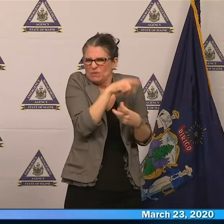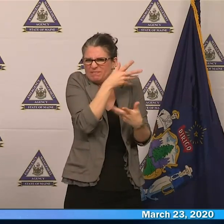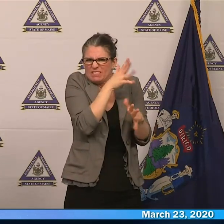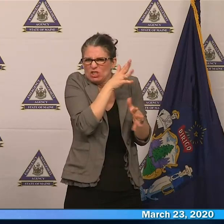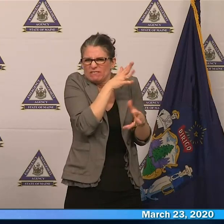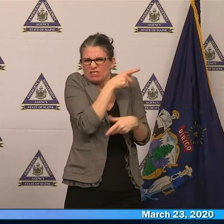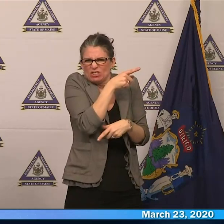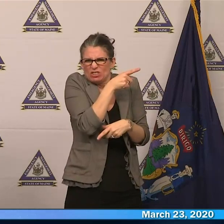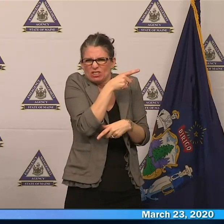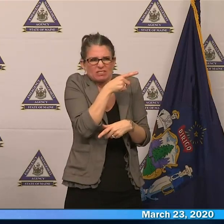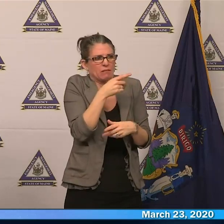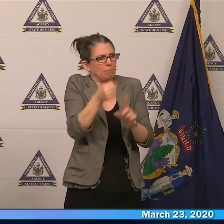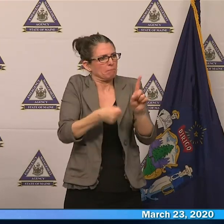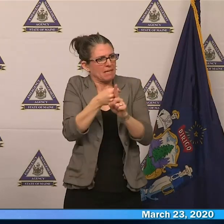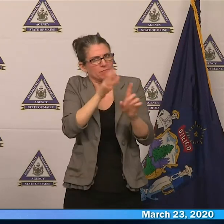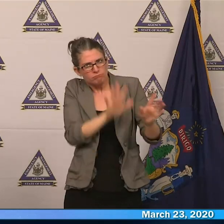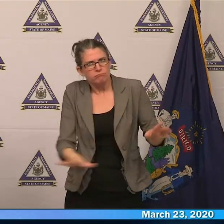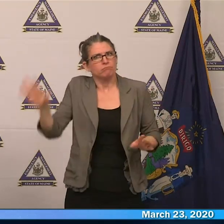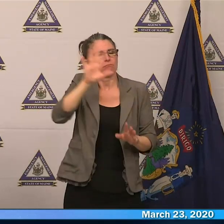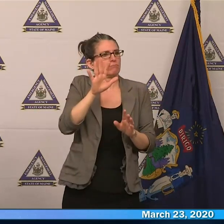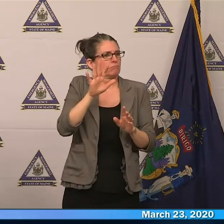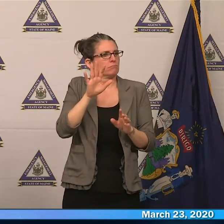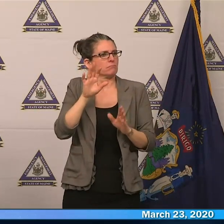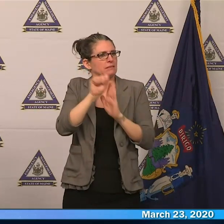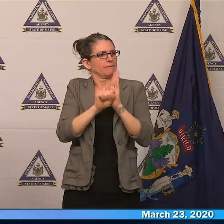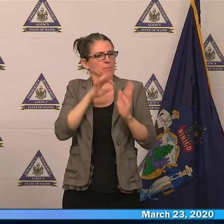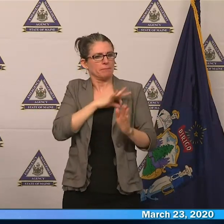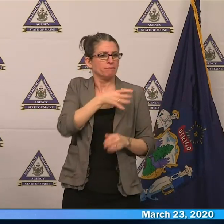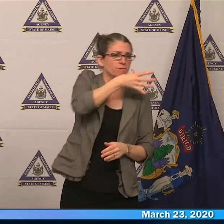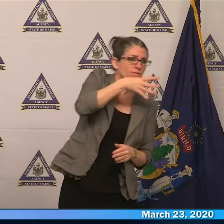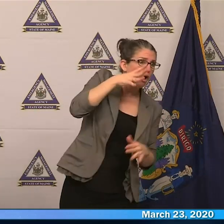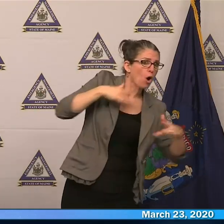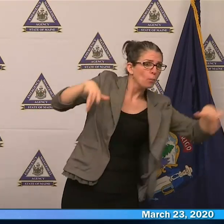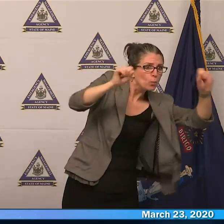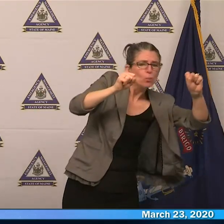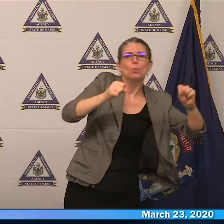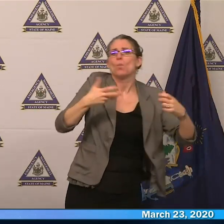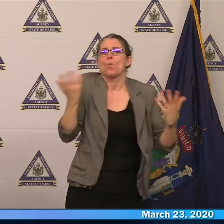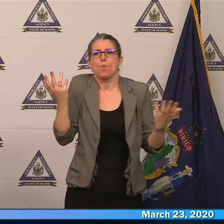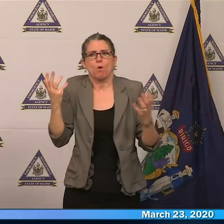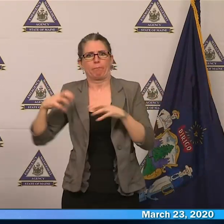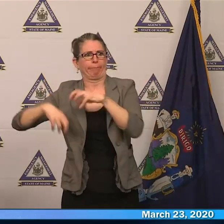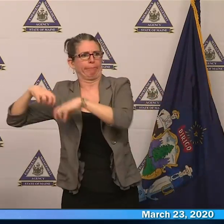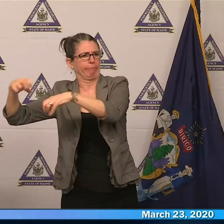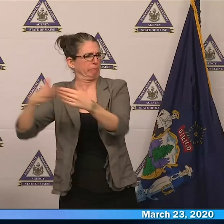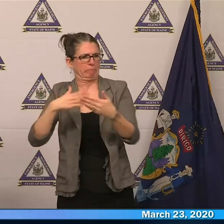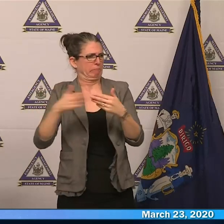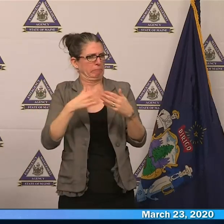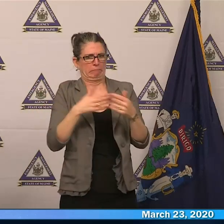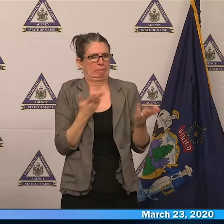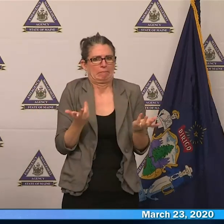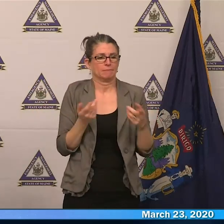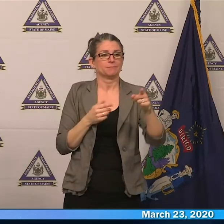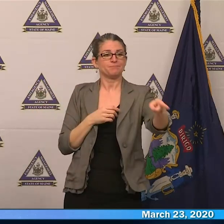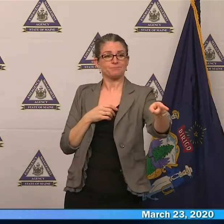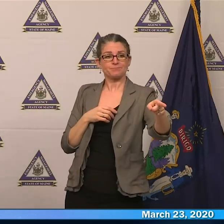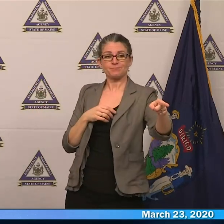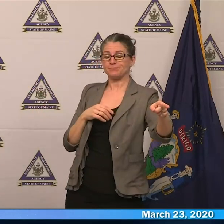to provide a glimpse into how we're approaching these analyses. So, Steve, and then over here.